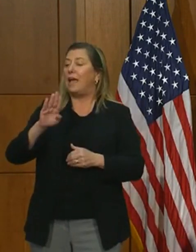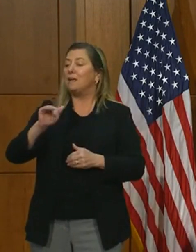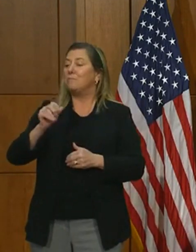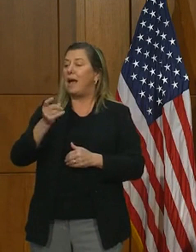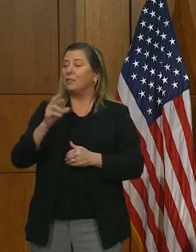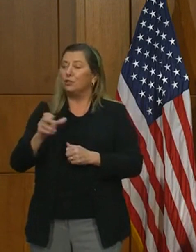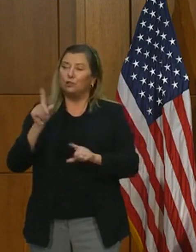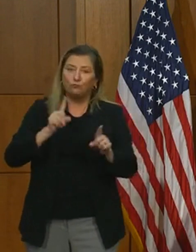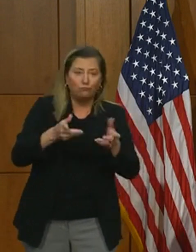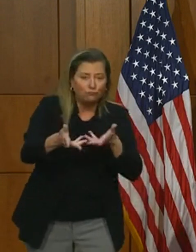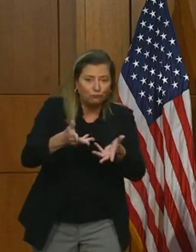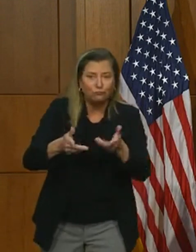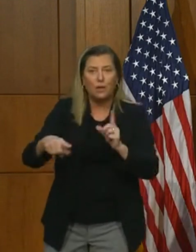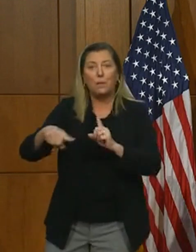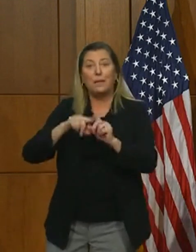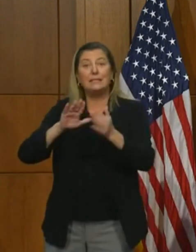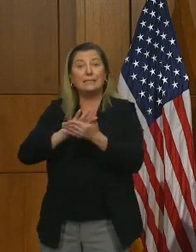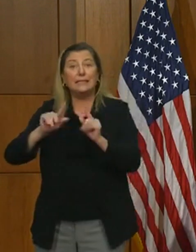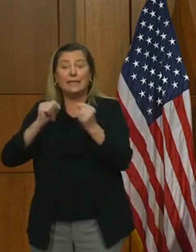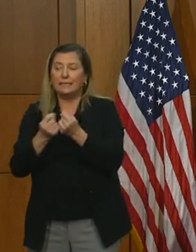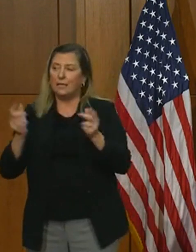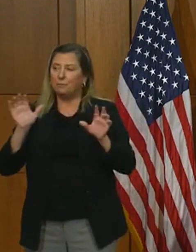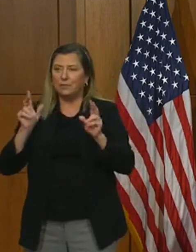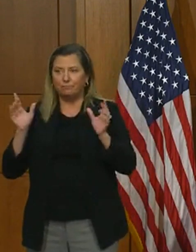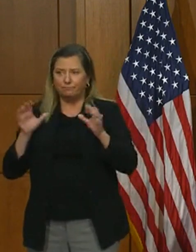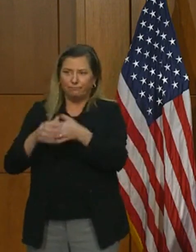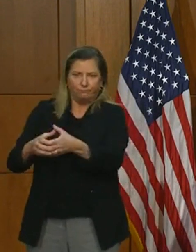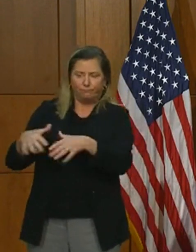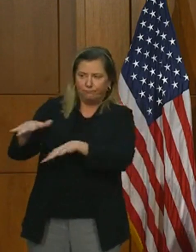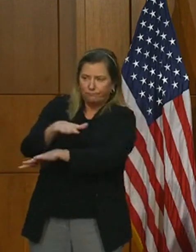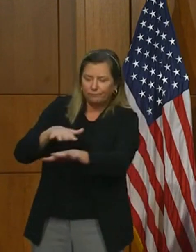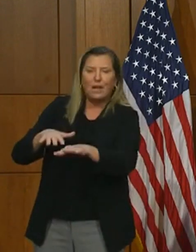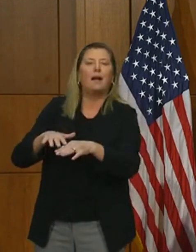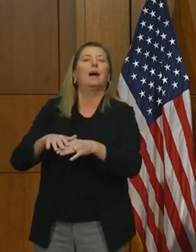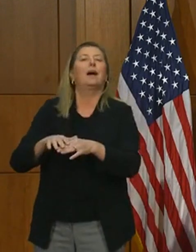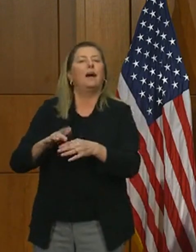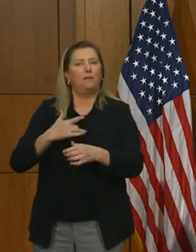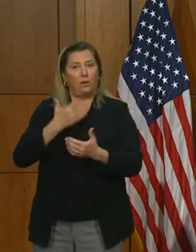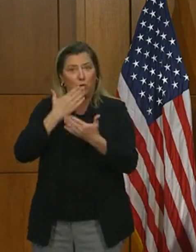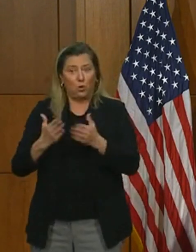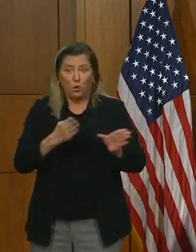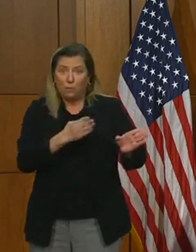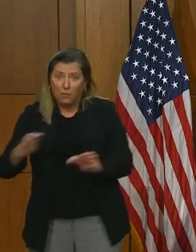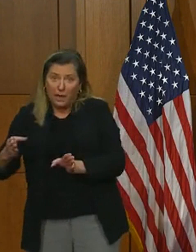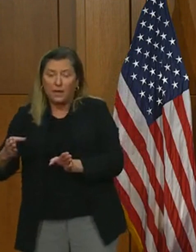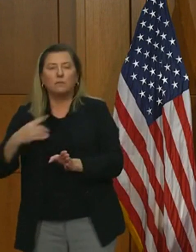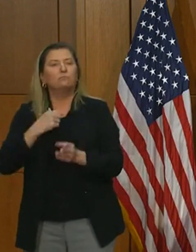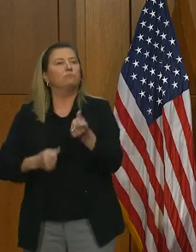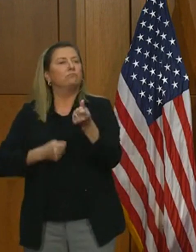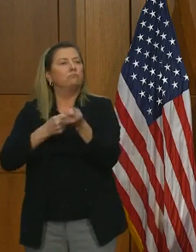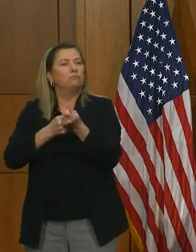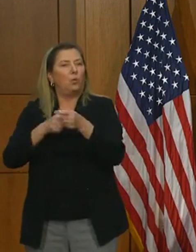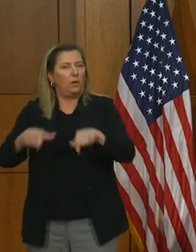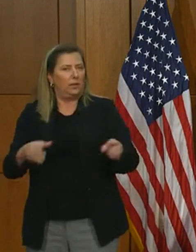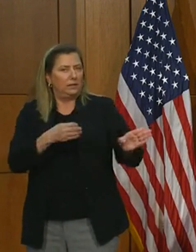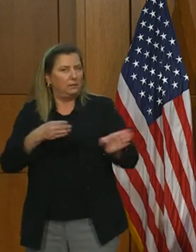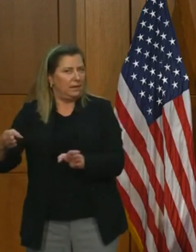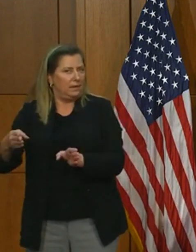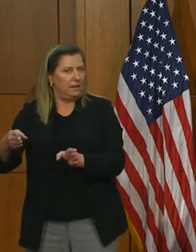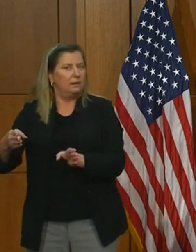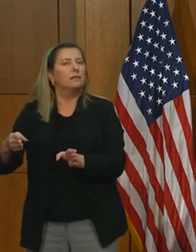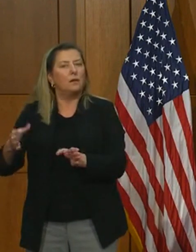teams. I believe we have a great plan, and I am prepared to stand by this plan